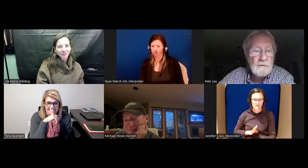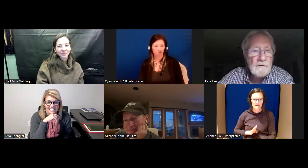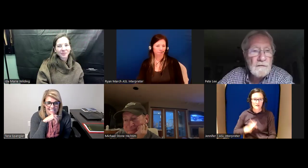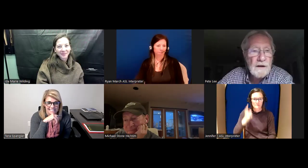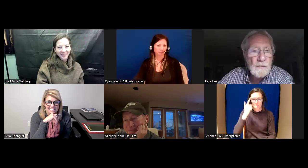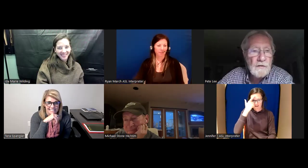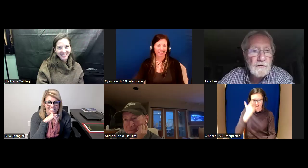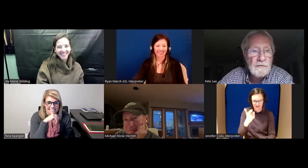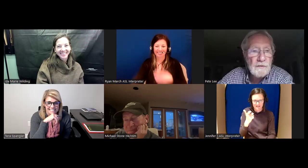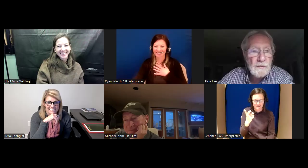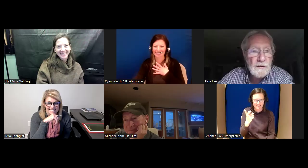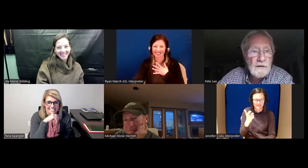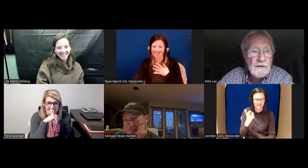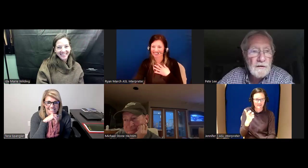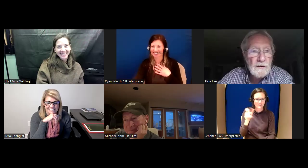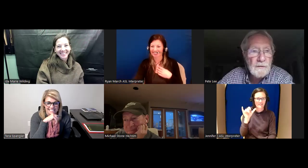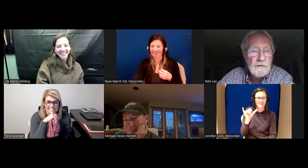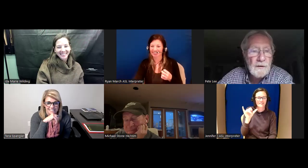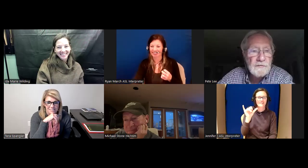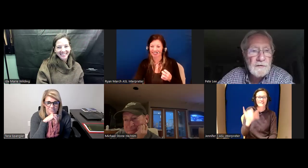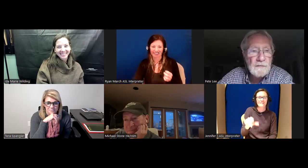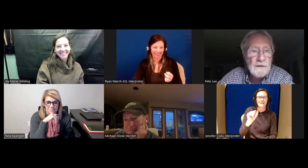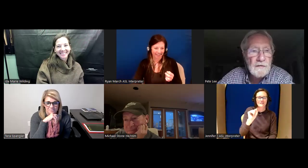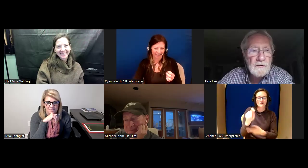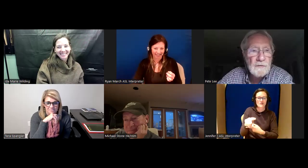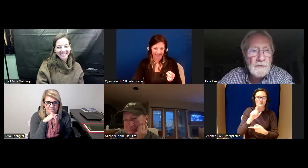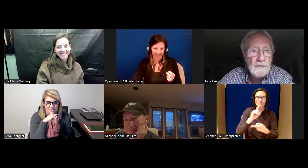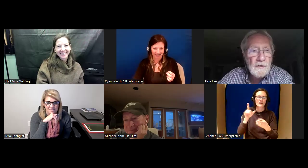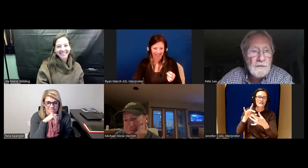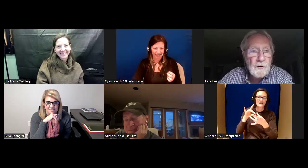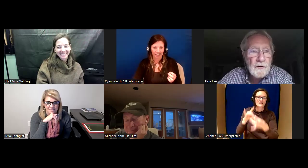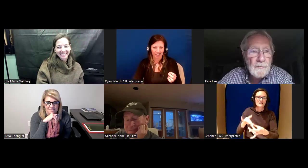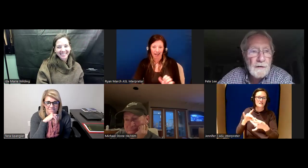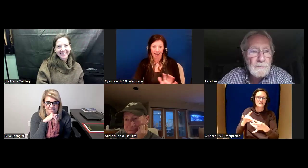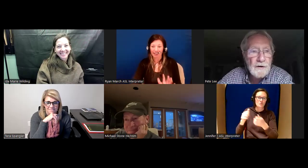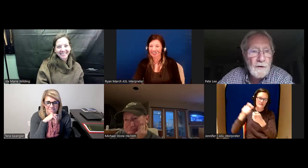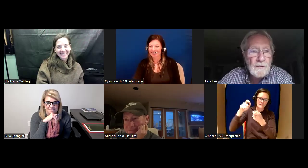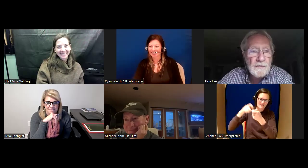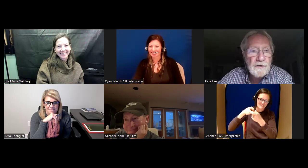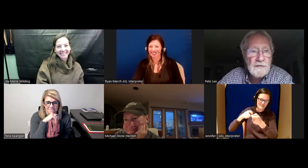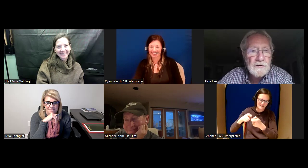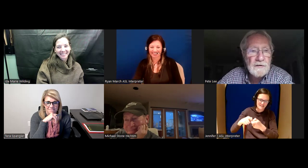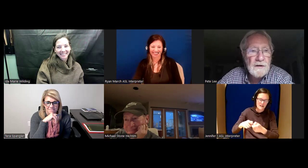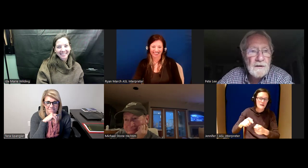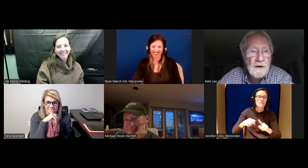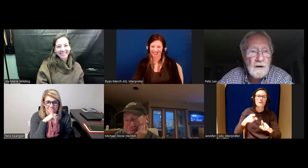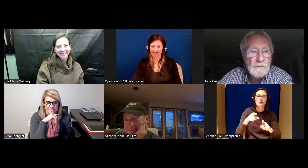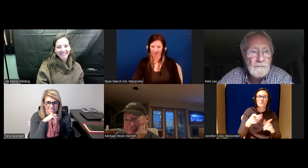because that question is really dealing with the substance of the issue, and you're talking about